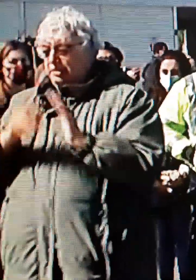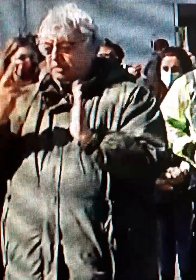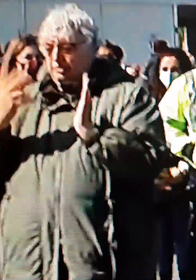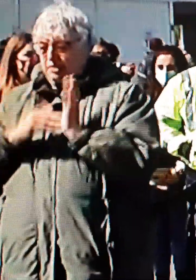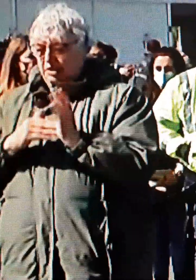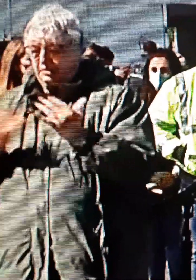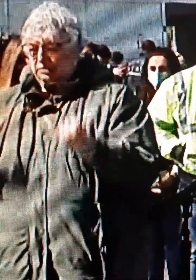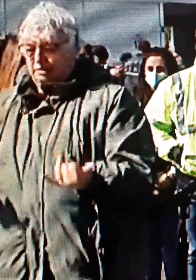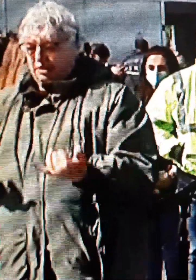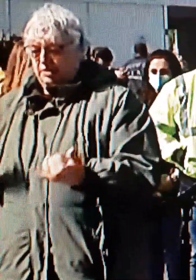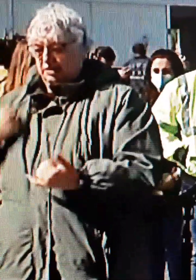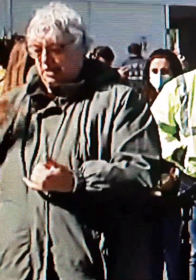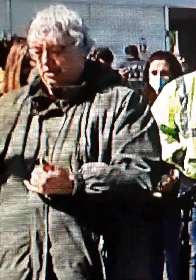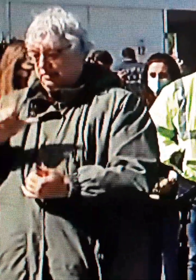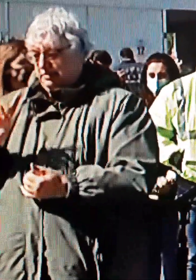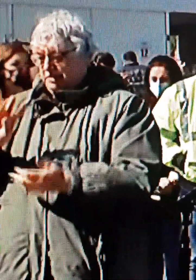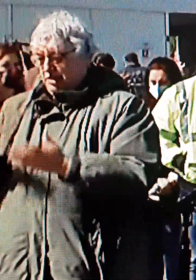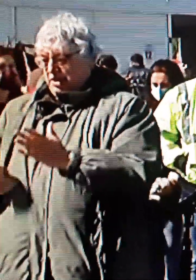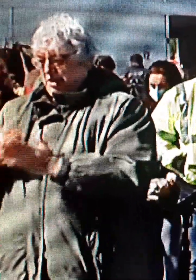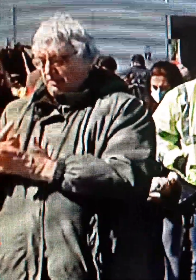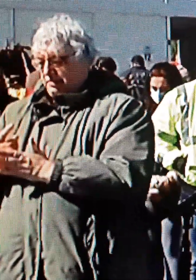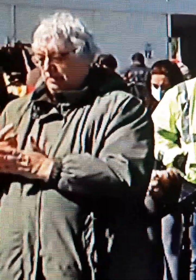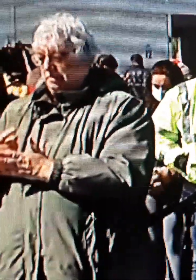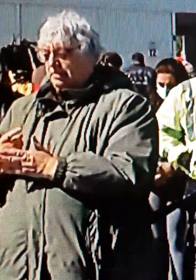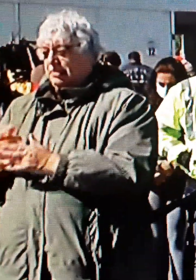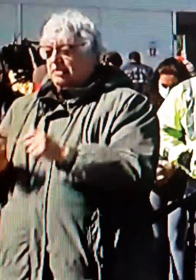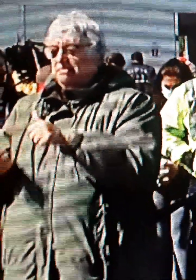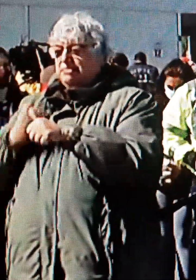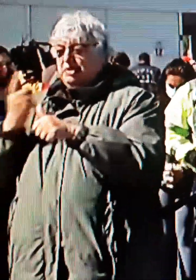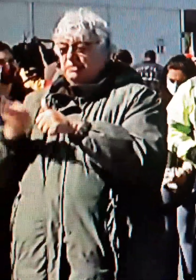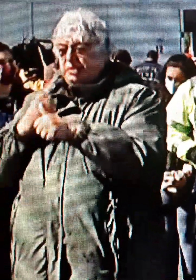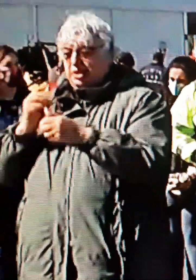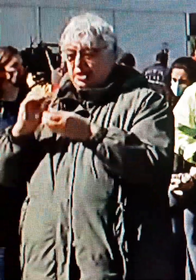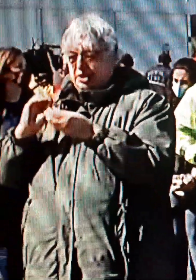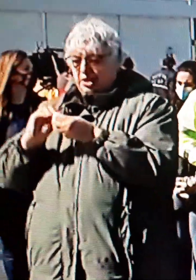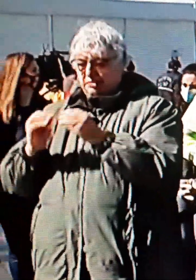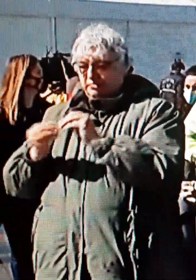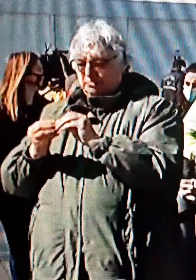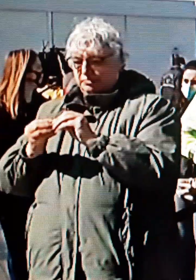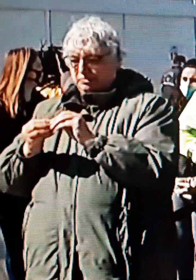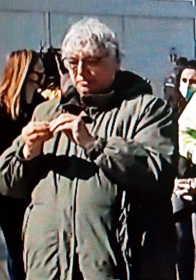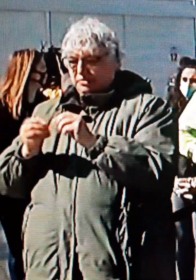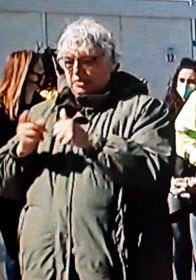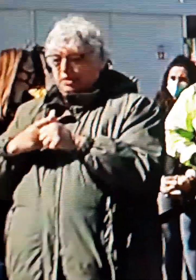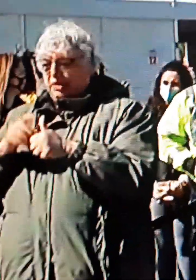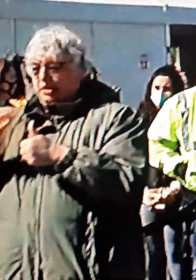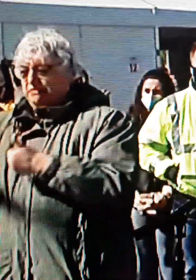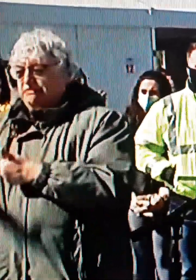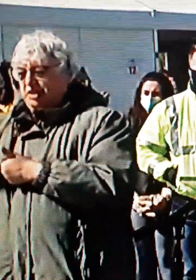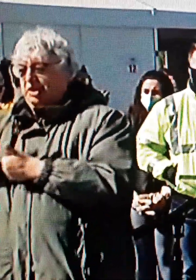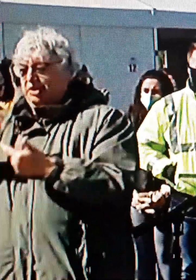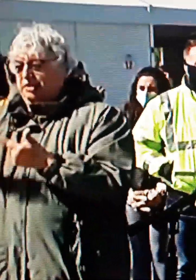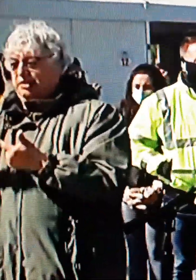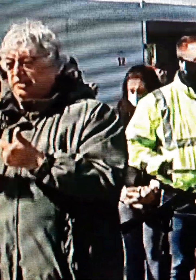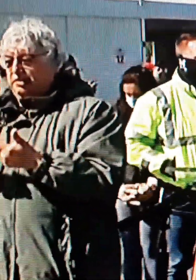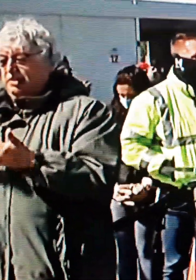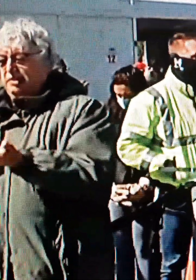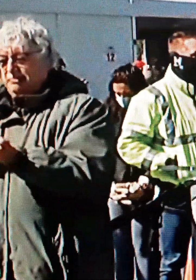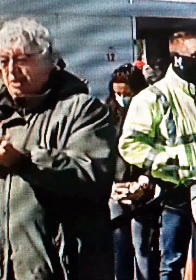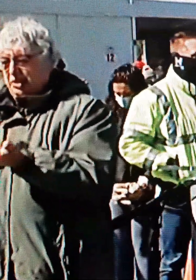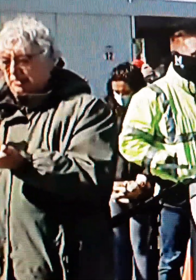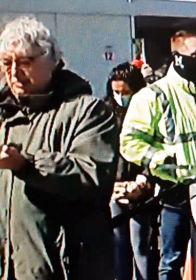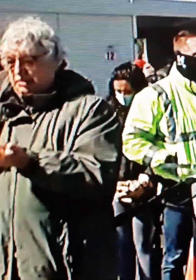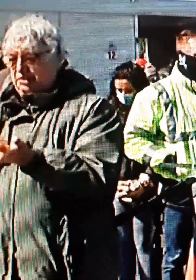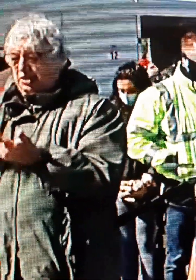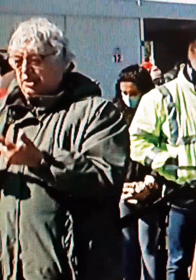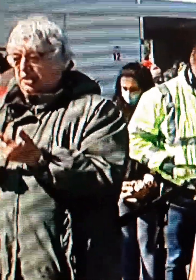today for the last 24 hours. The primary number of call incident types are fires and, again, medical emergencies and